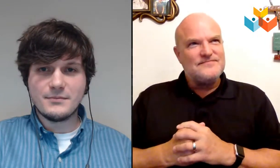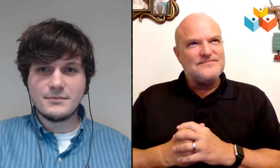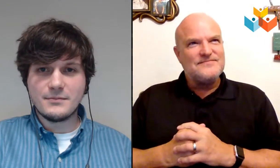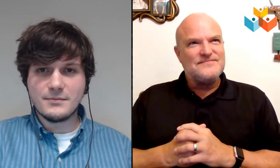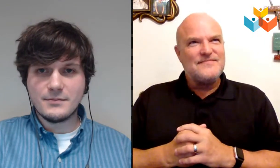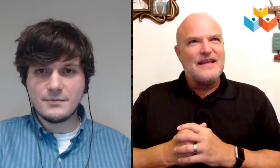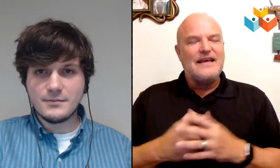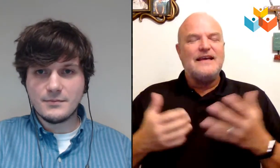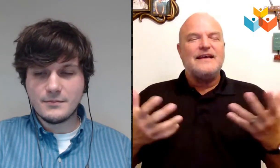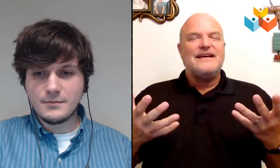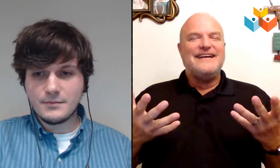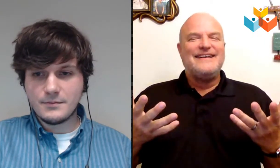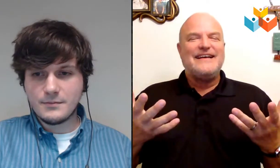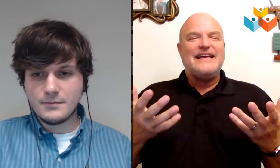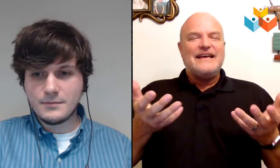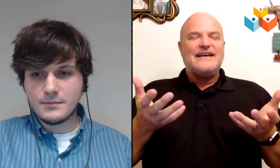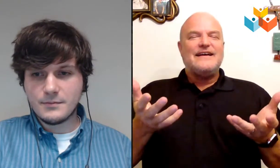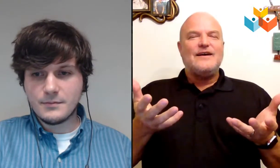Well,